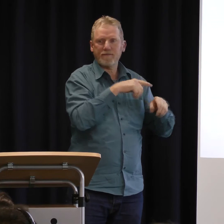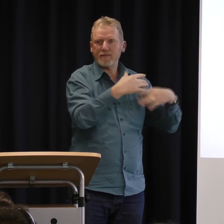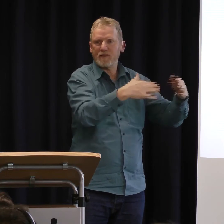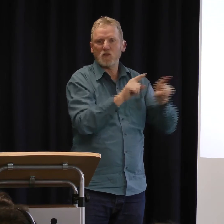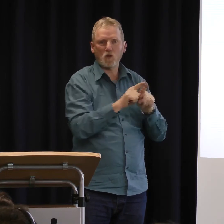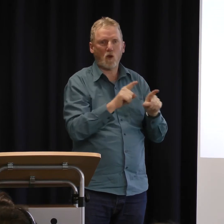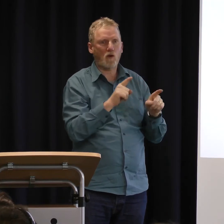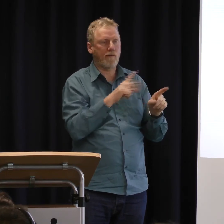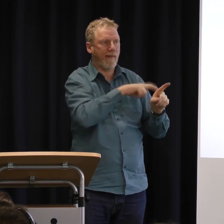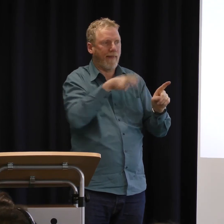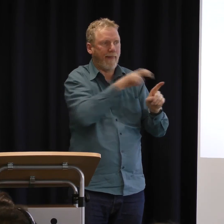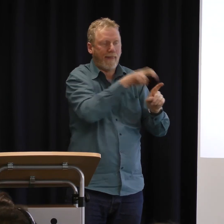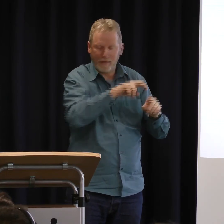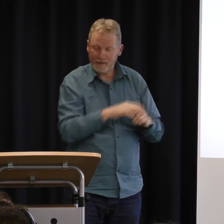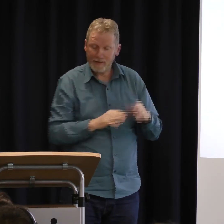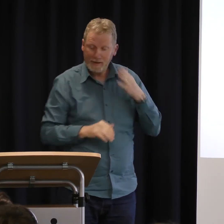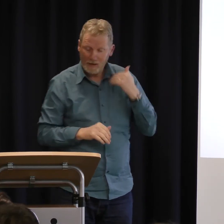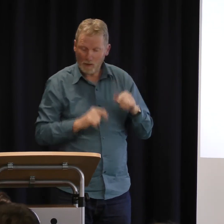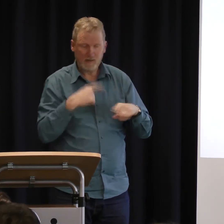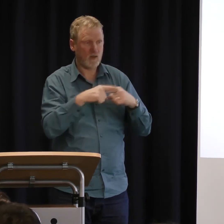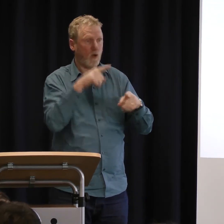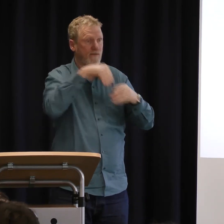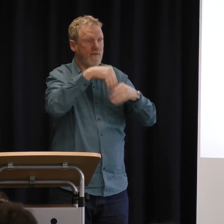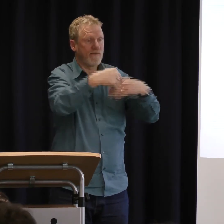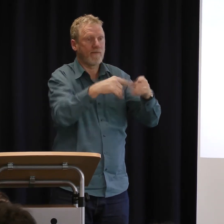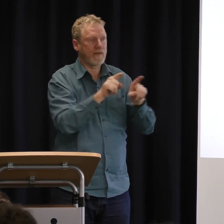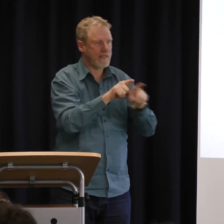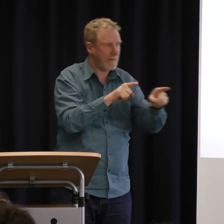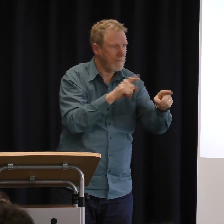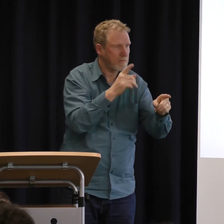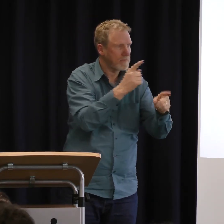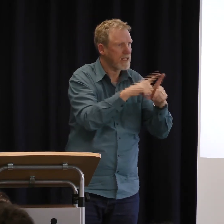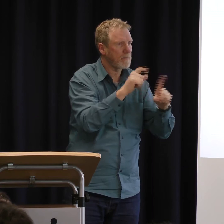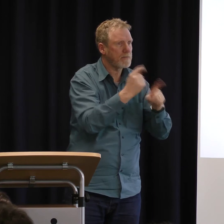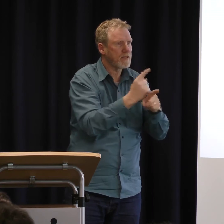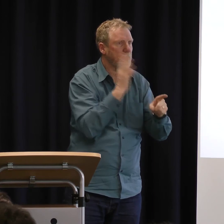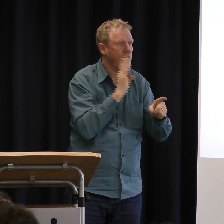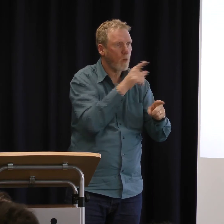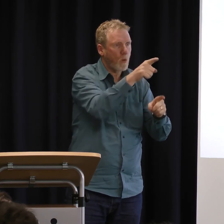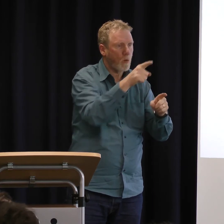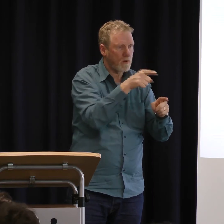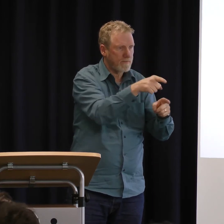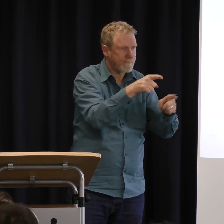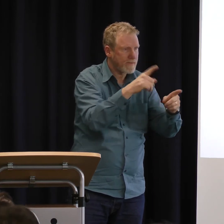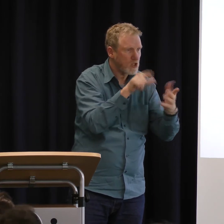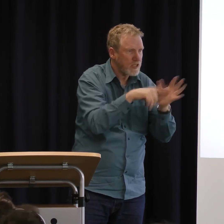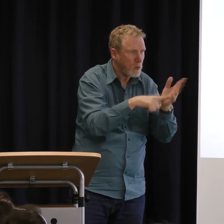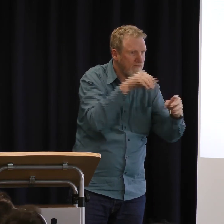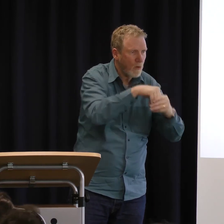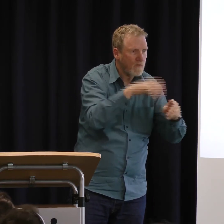he was involved with the Deaf Society and deaf sports. He wasn't able to do everything. So as time went on, as David Peters mentioned,